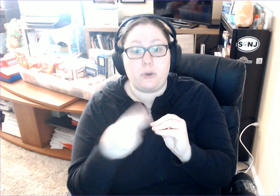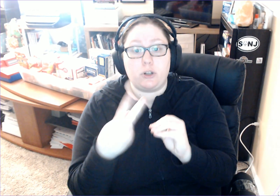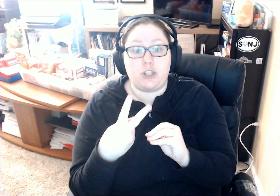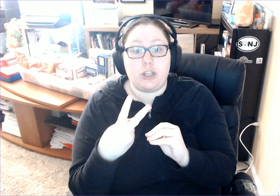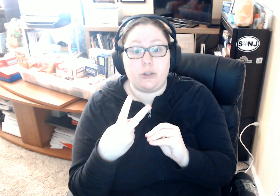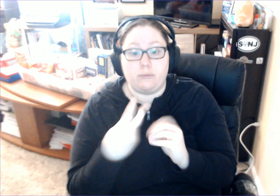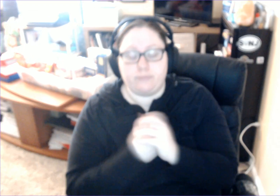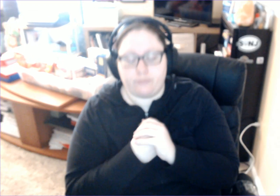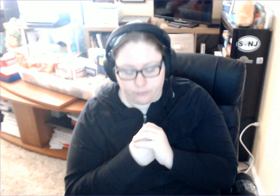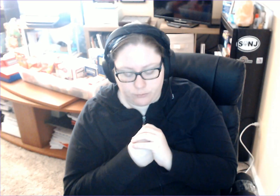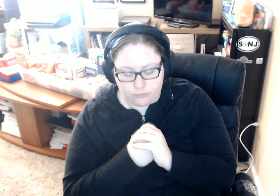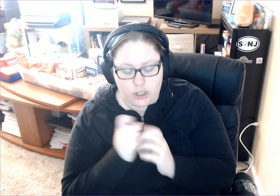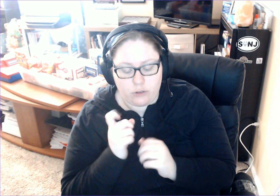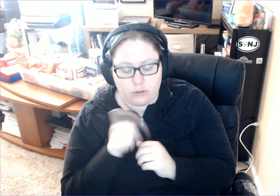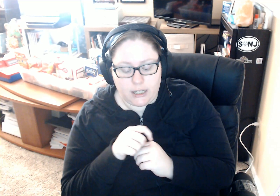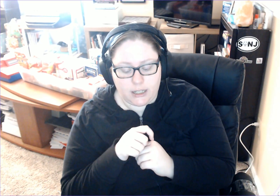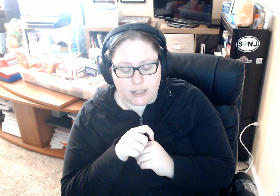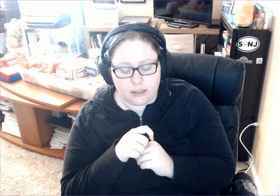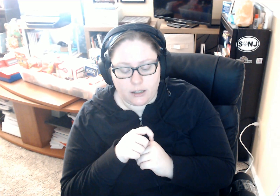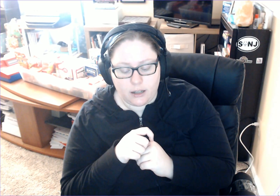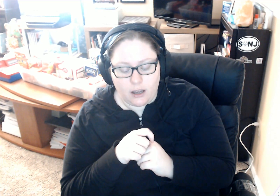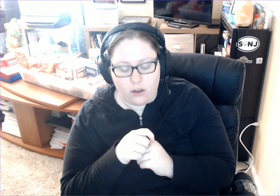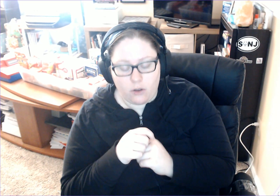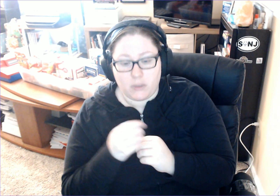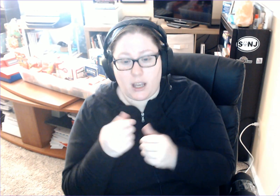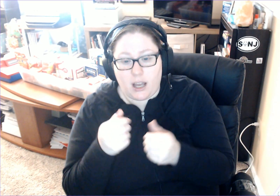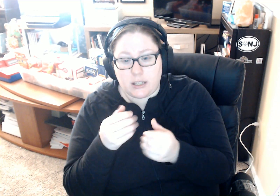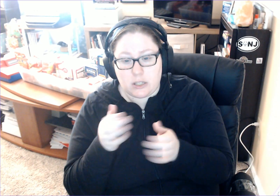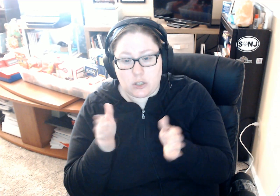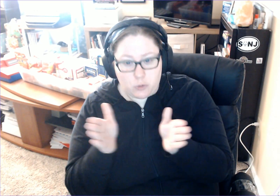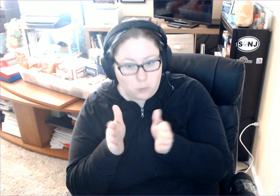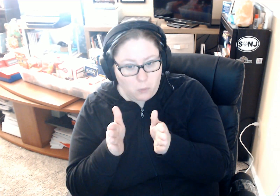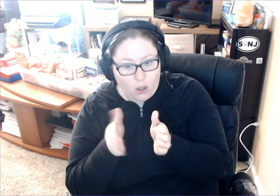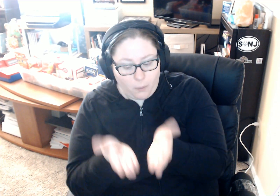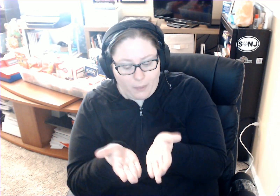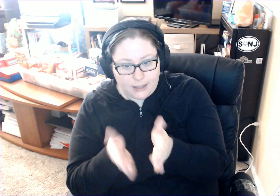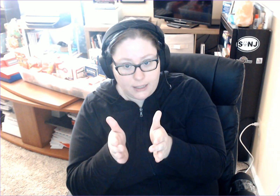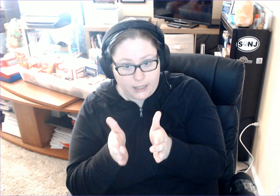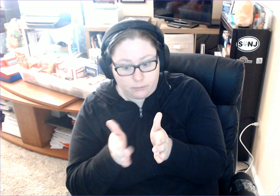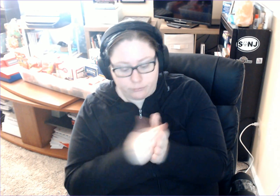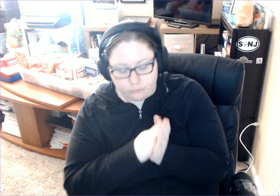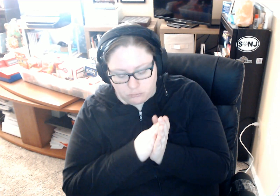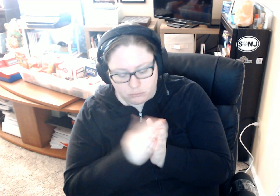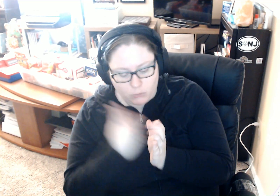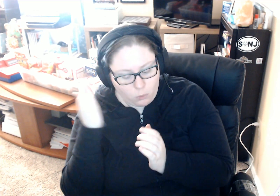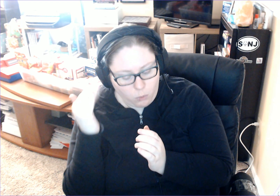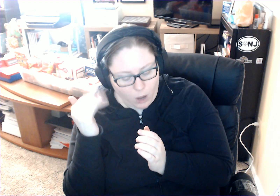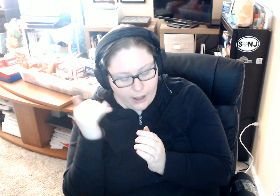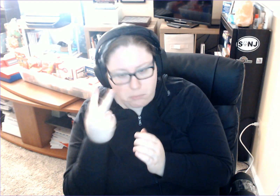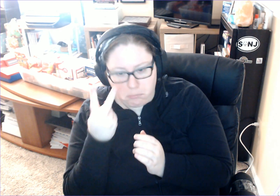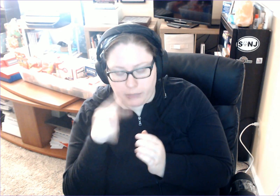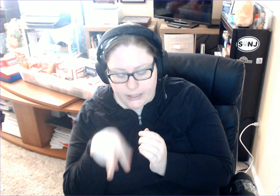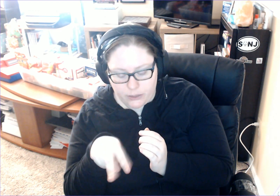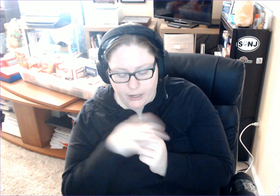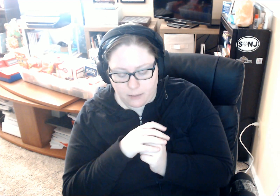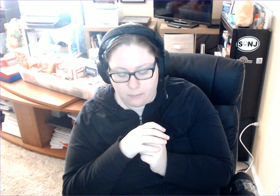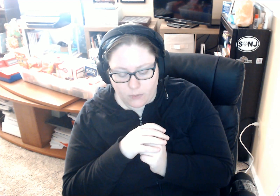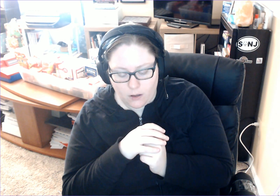2, you need a small basket. Why? Let's read.